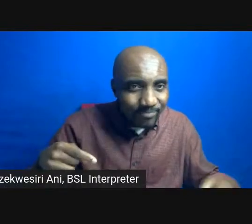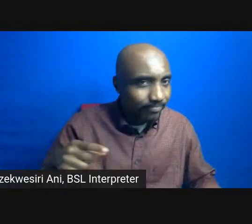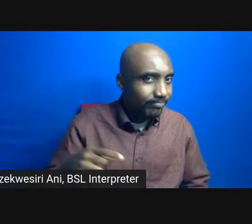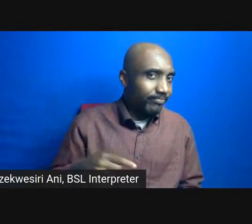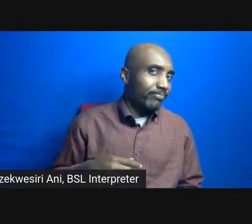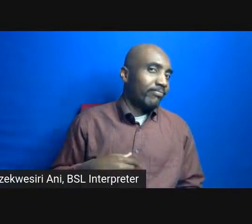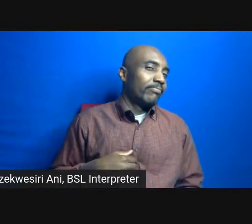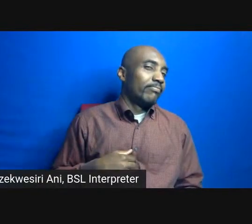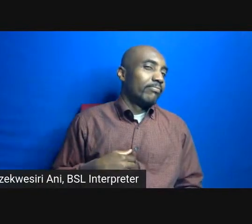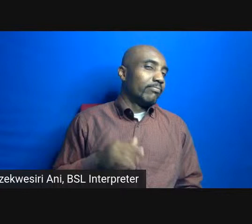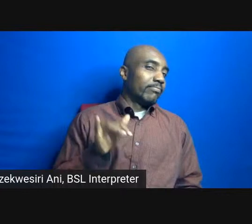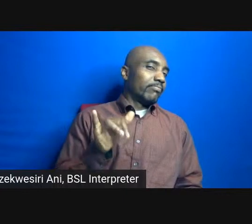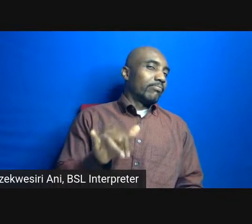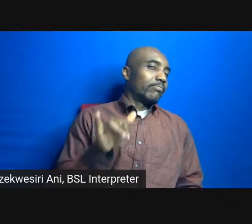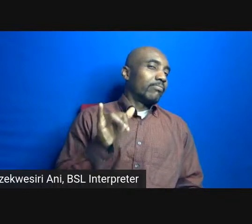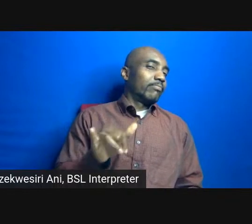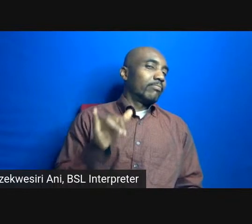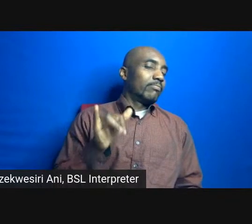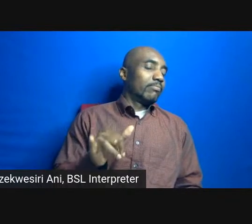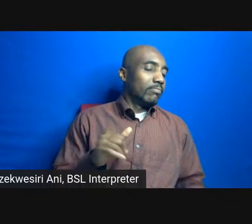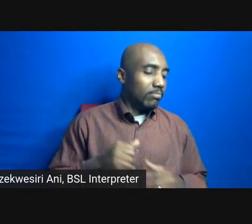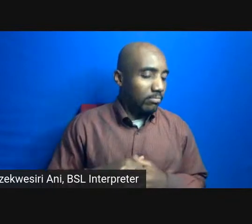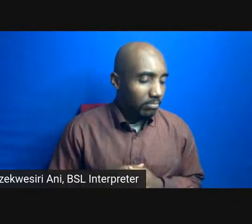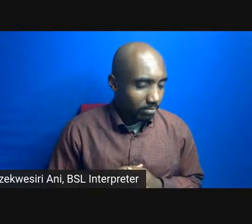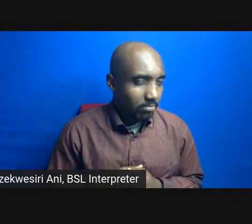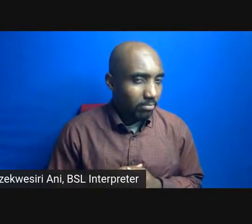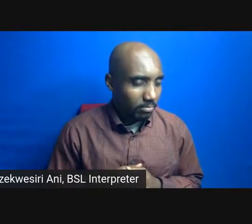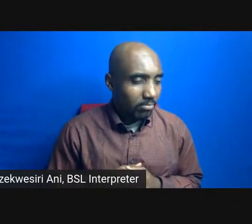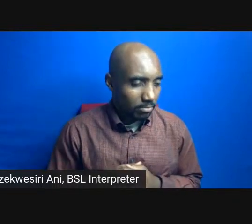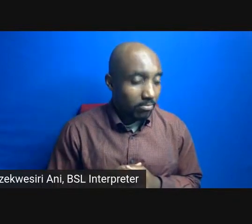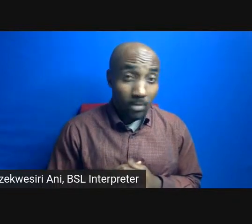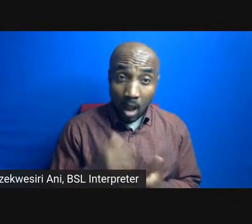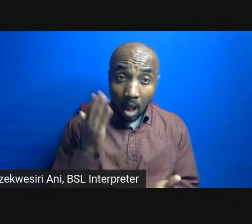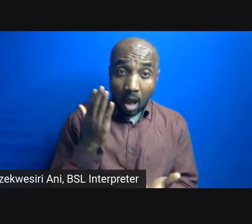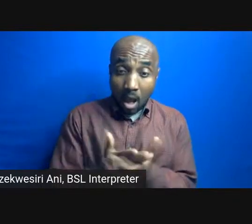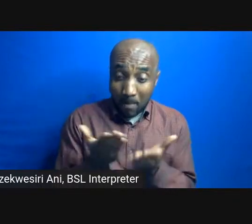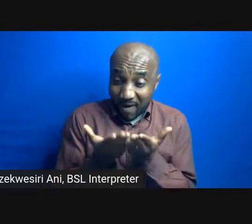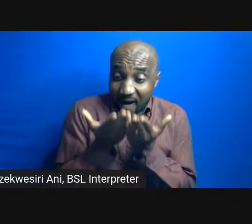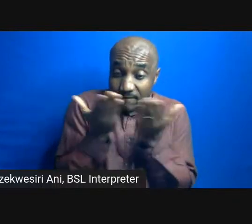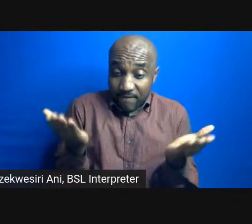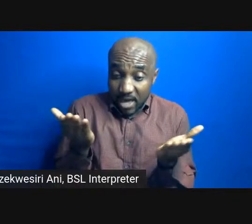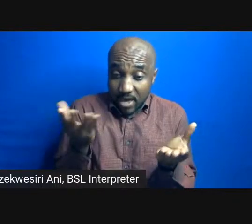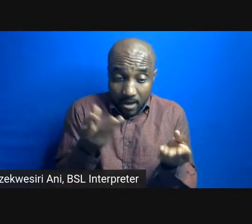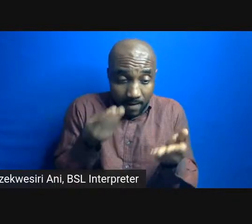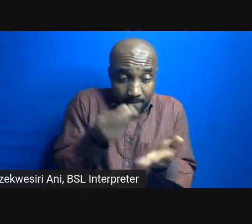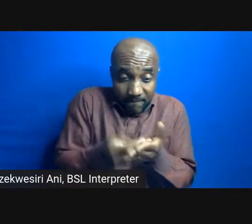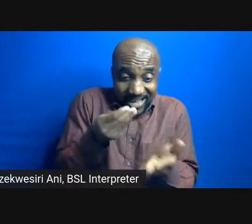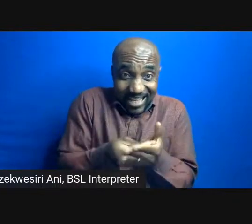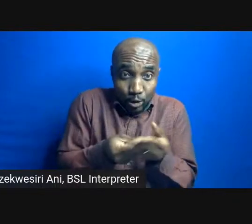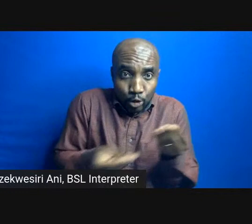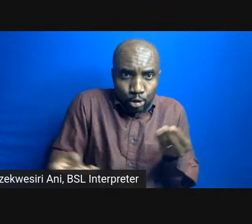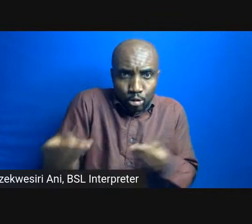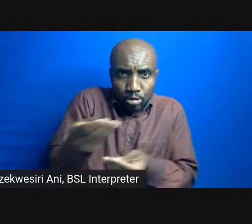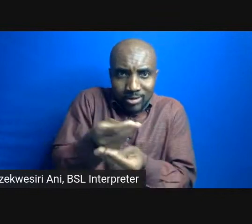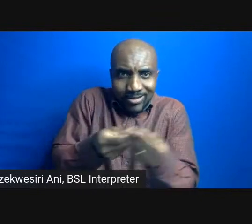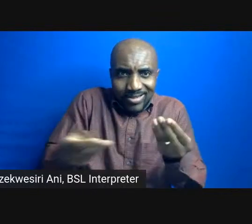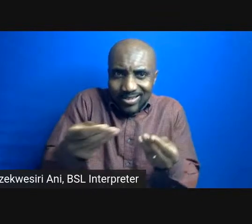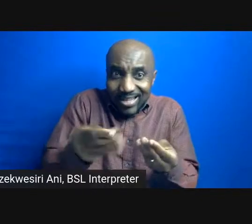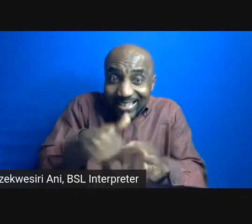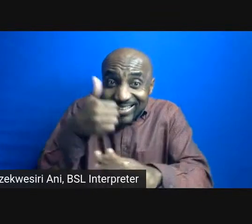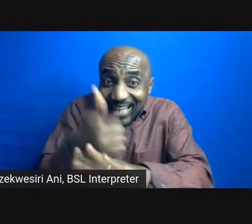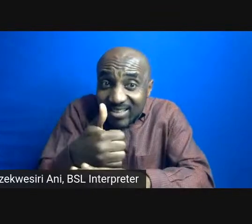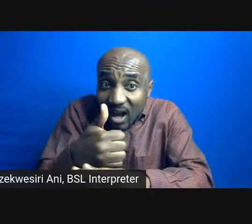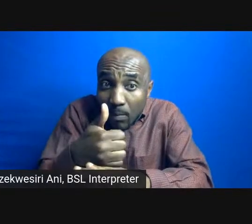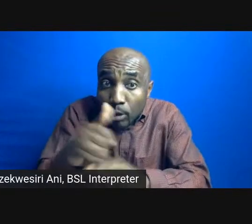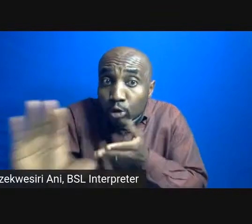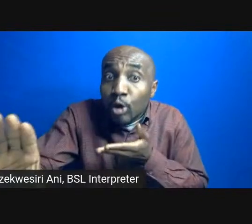To this end, were new and just financial redistribution systems set up to compensate and